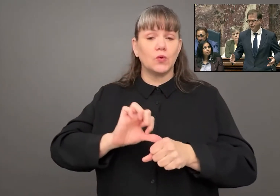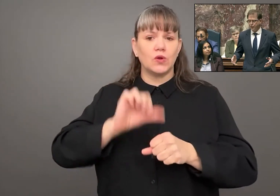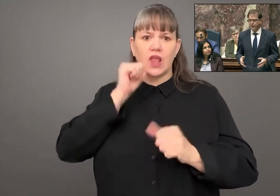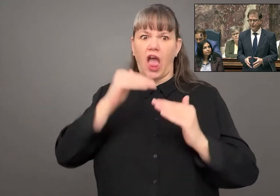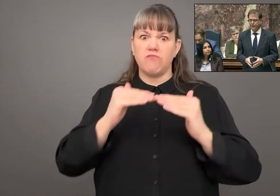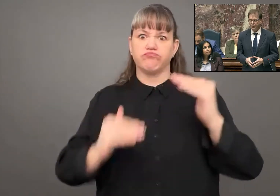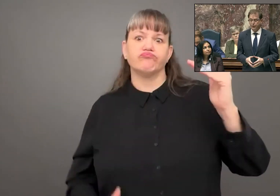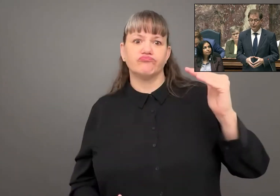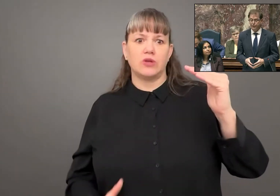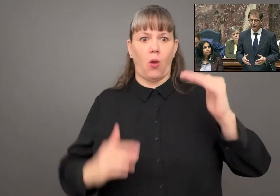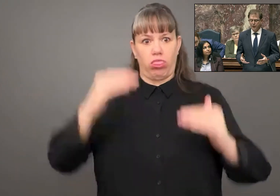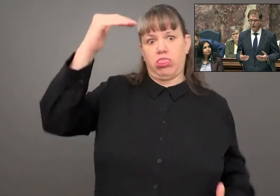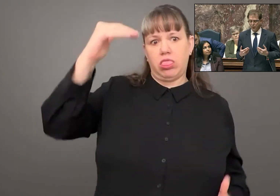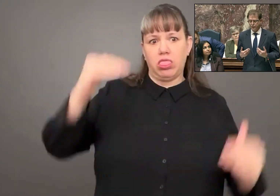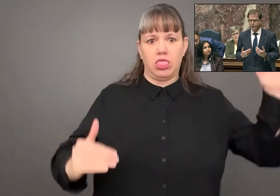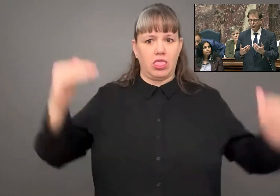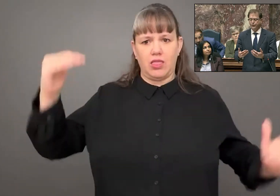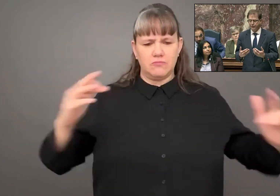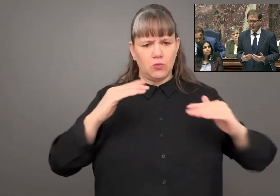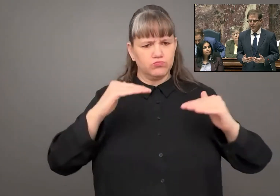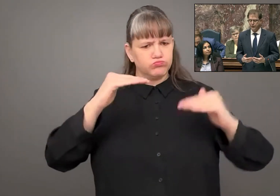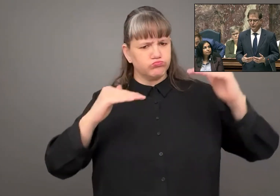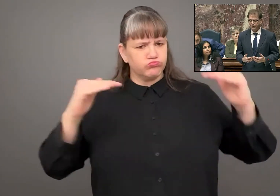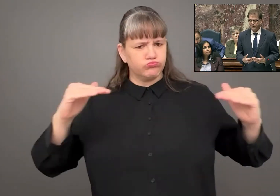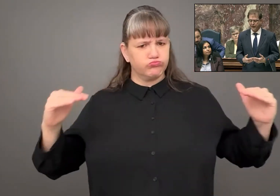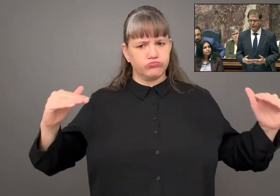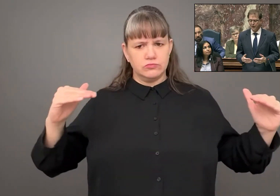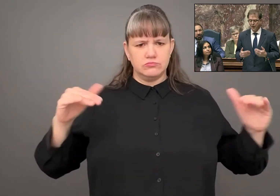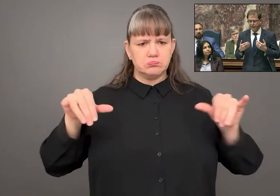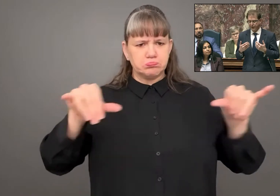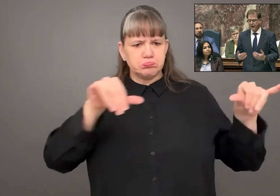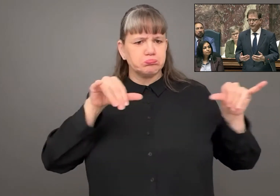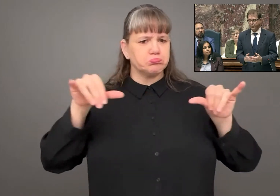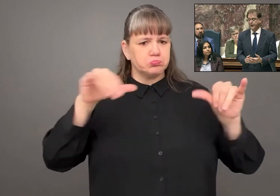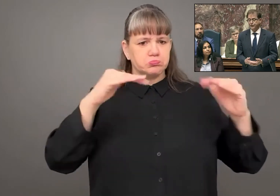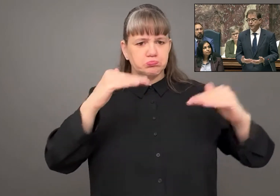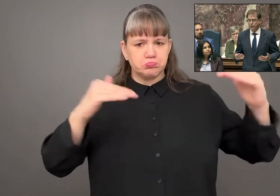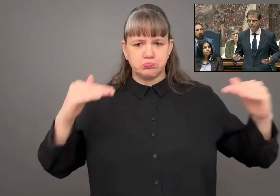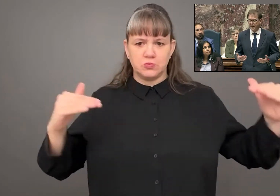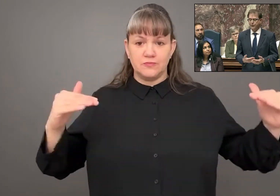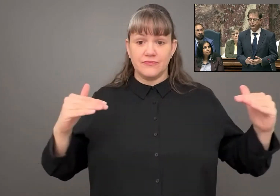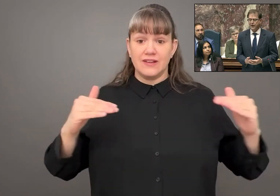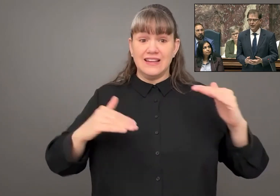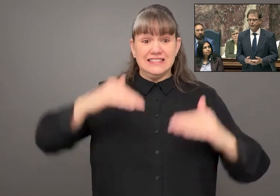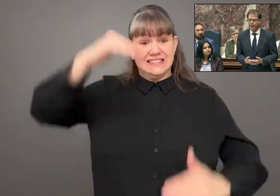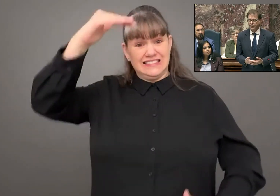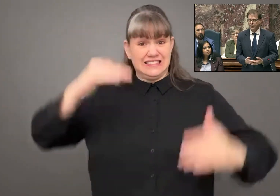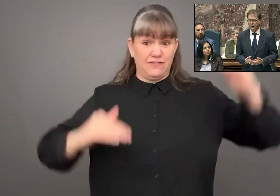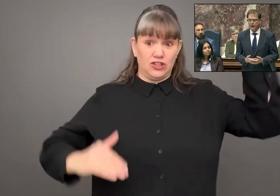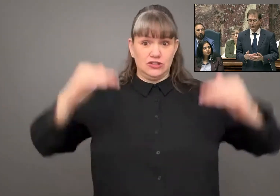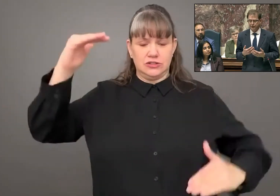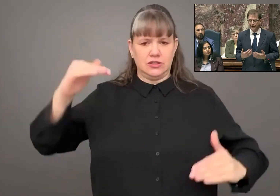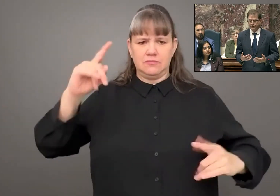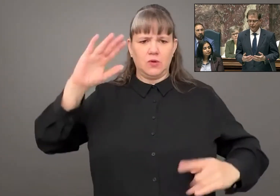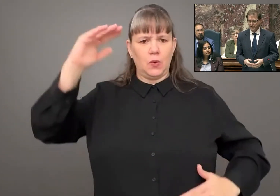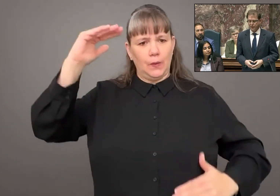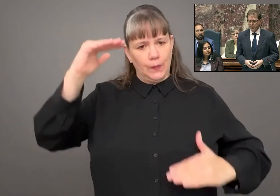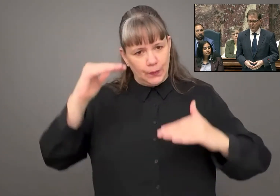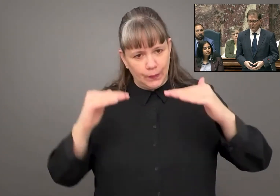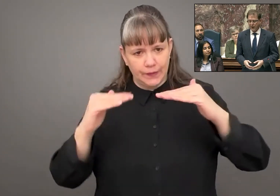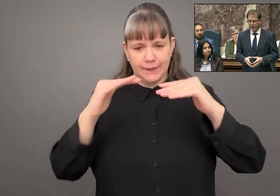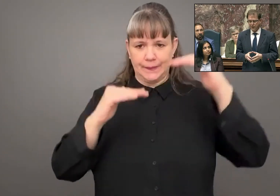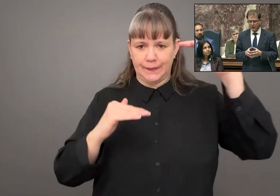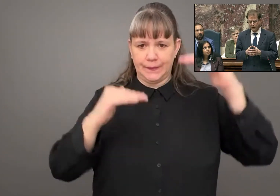has been reduced by 62%, which shows the value in this case of the legislation that we passed unanimously in this